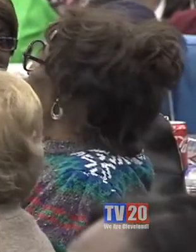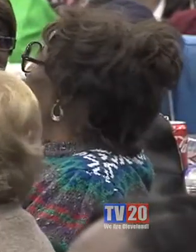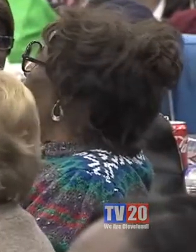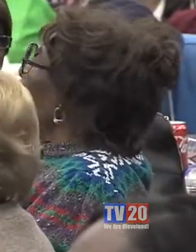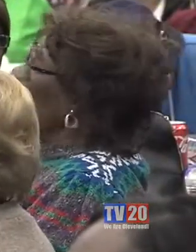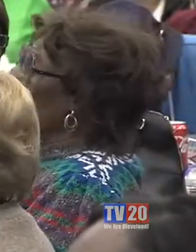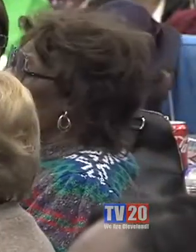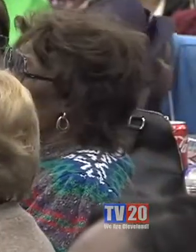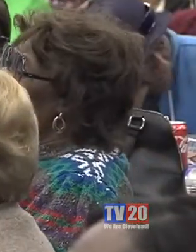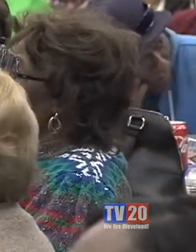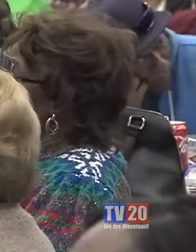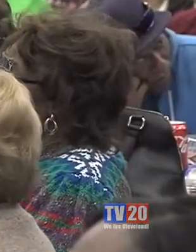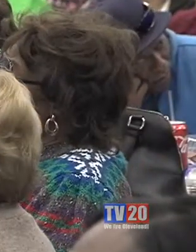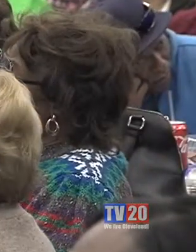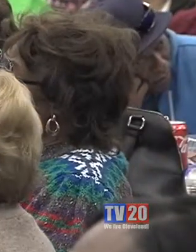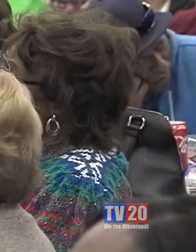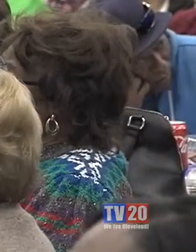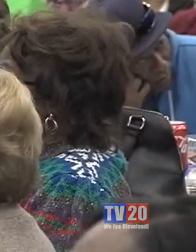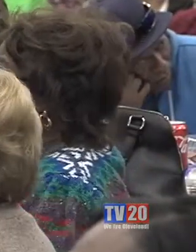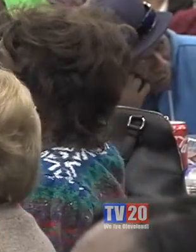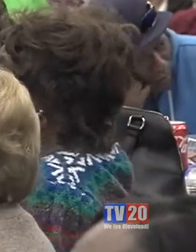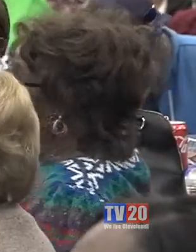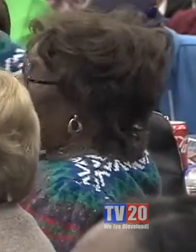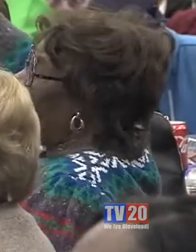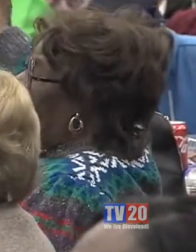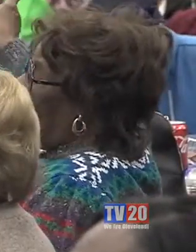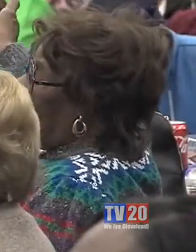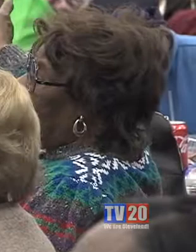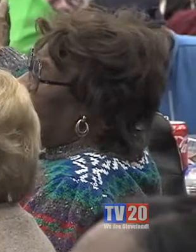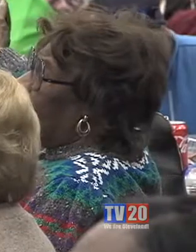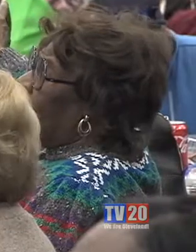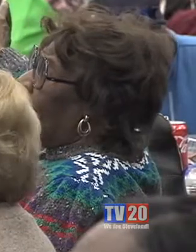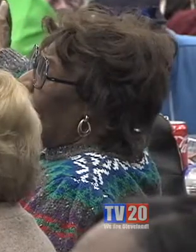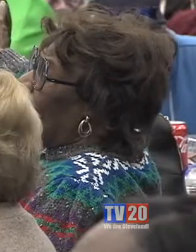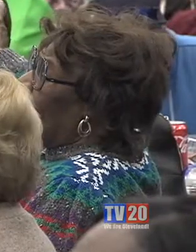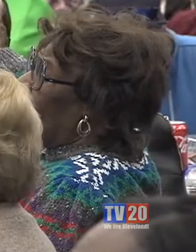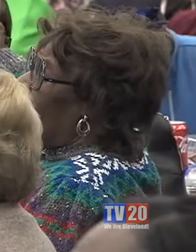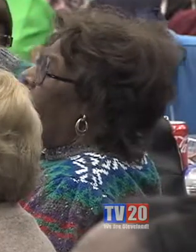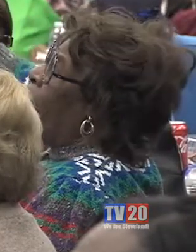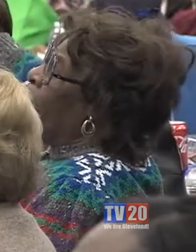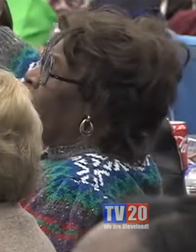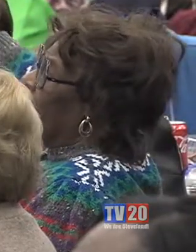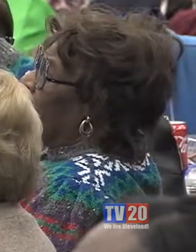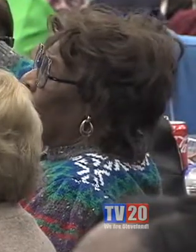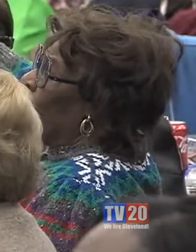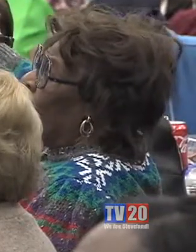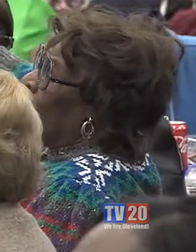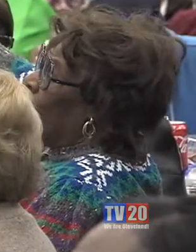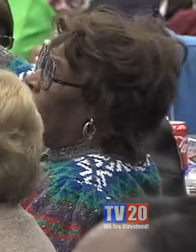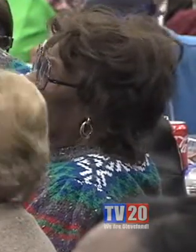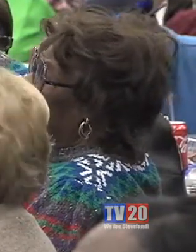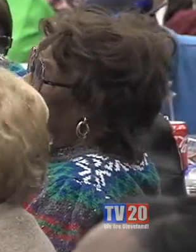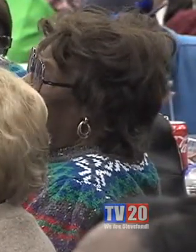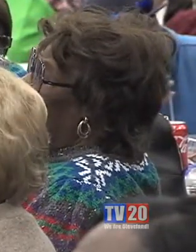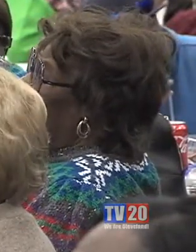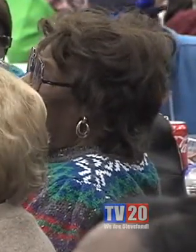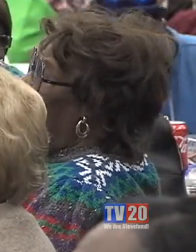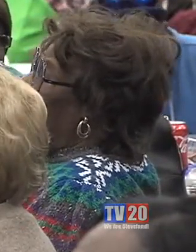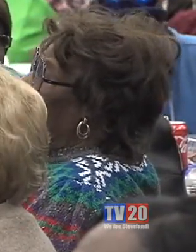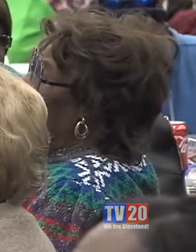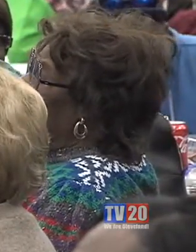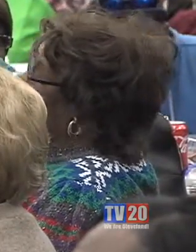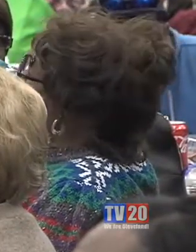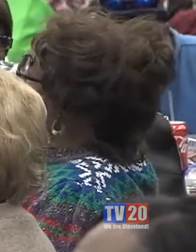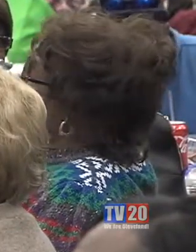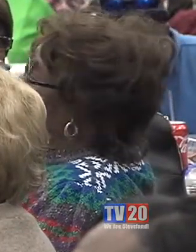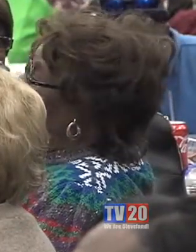cubes. Could you show me what that is? Okay, the back is legal, is regular sight,